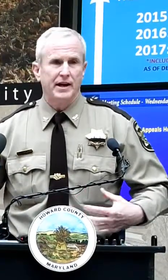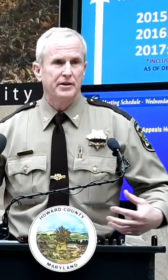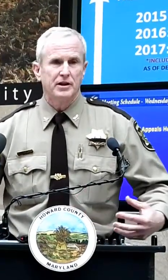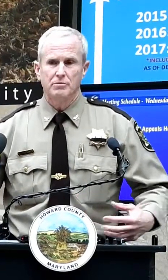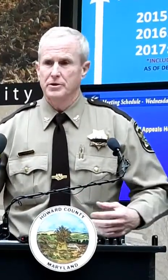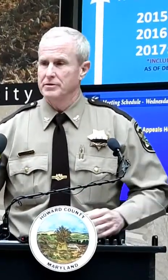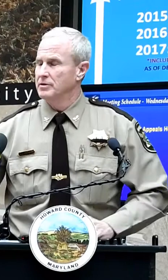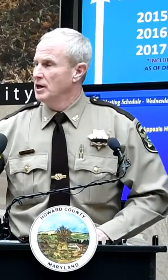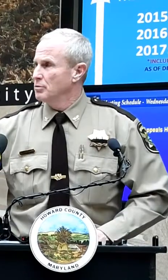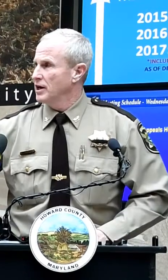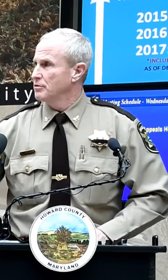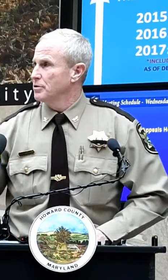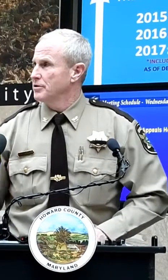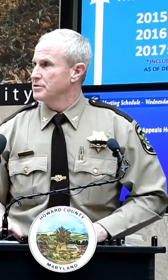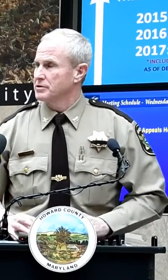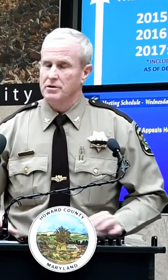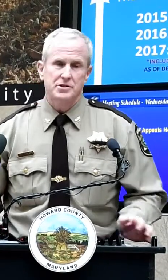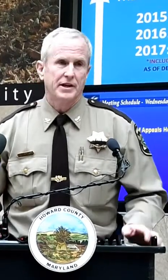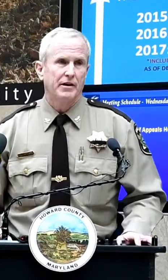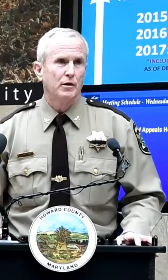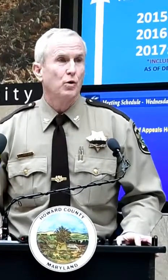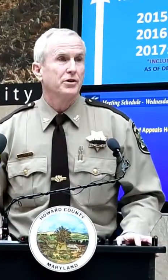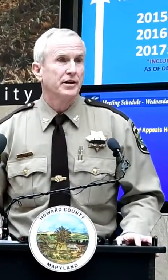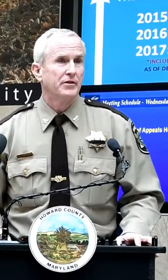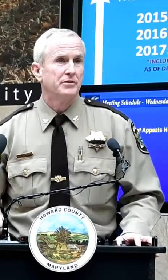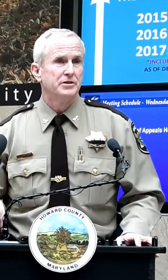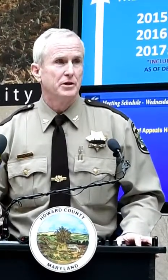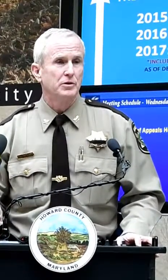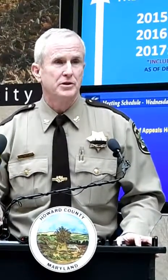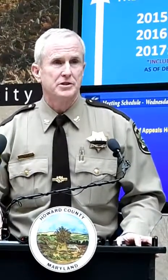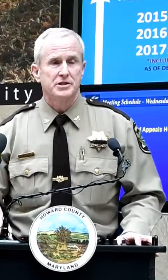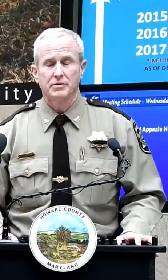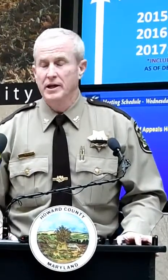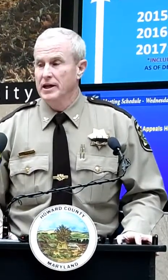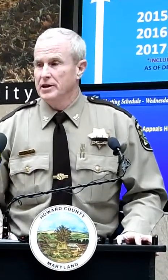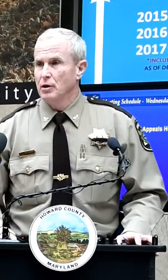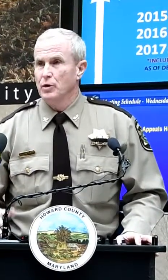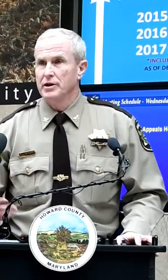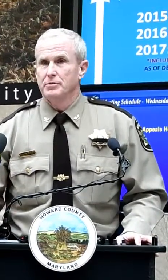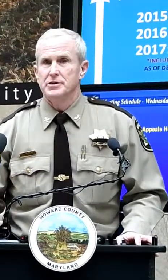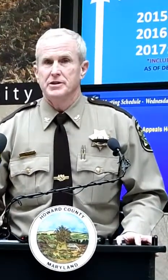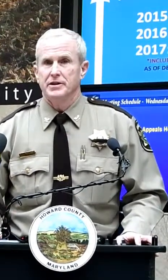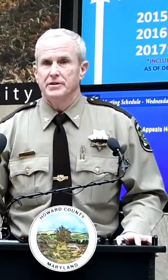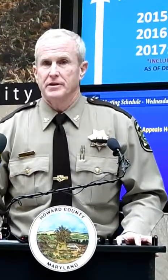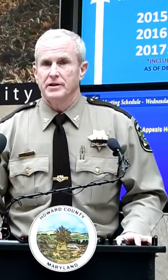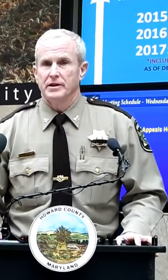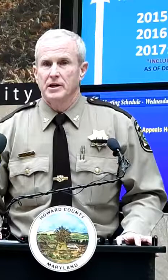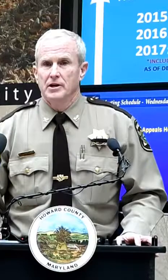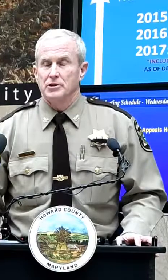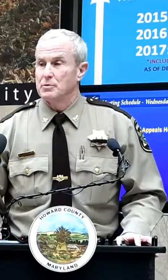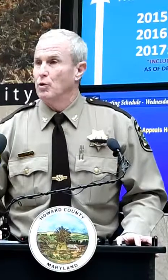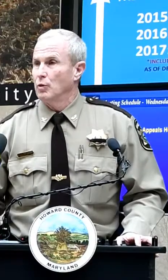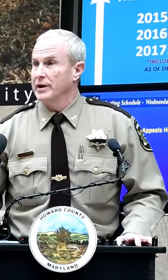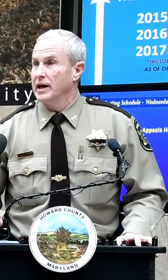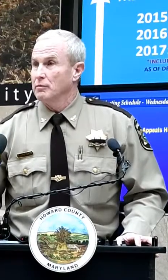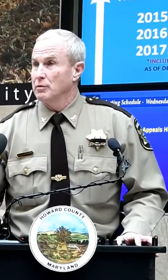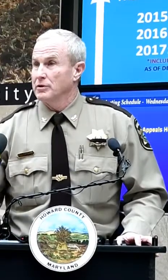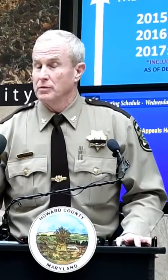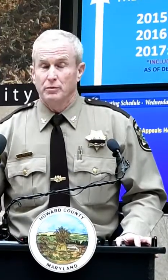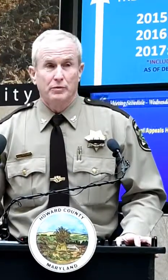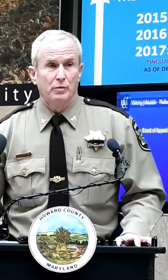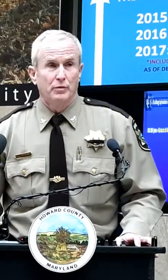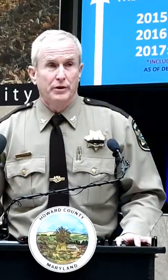safety and county government and private partners across the county are working together to deal with this. So, we appreciate the support we